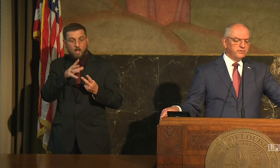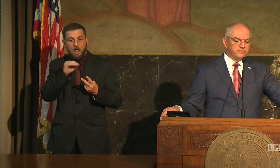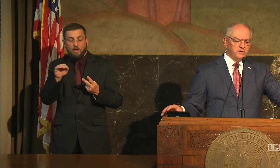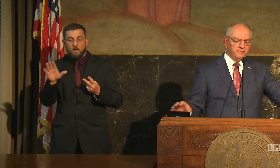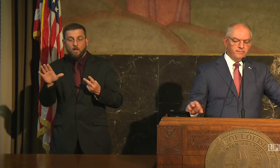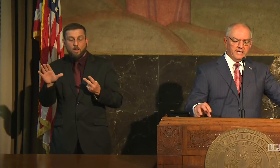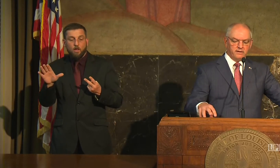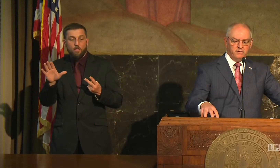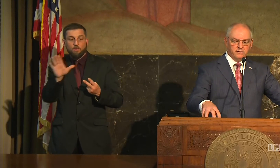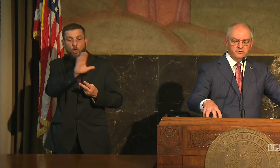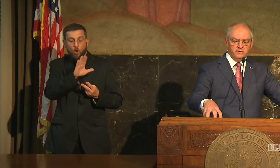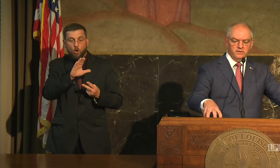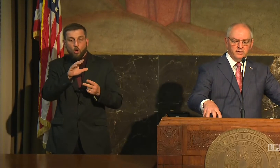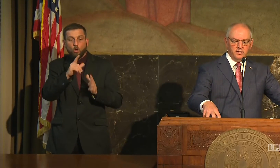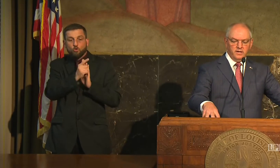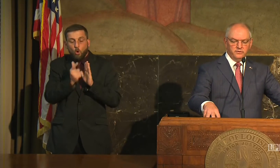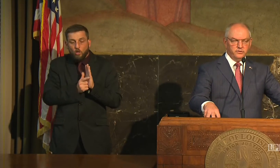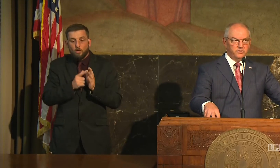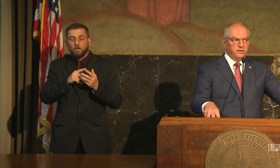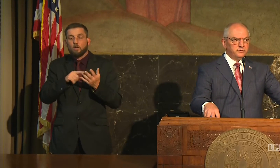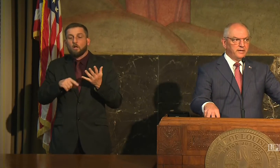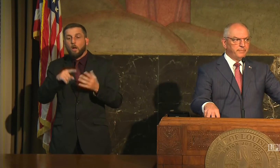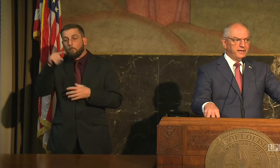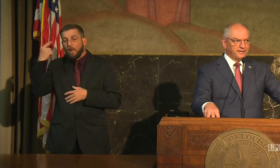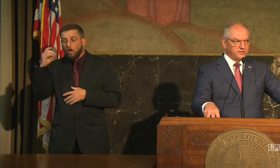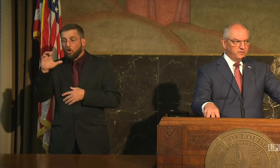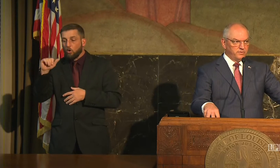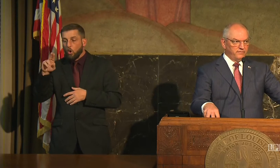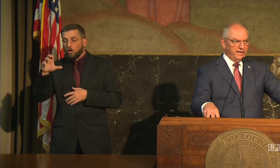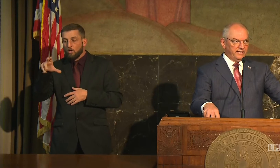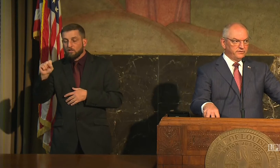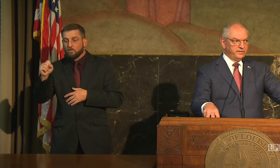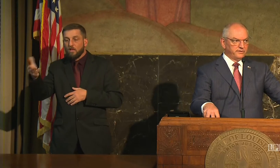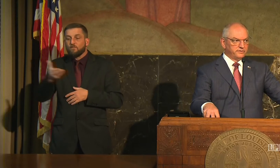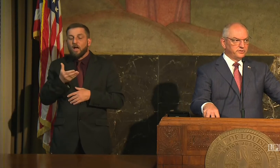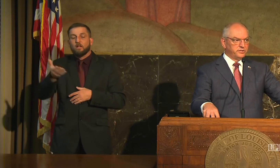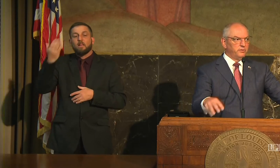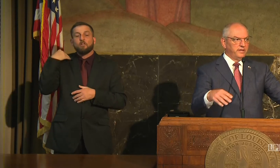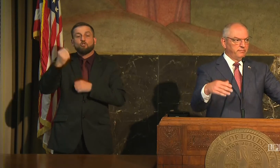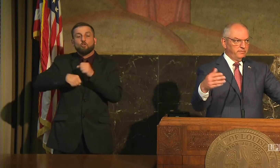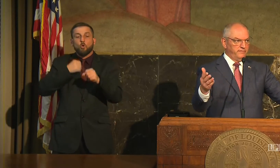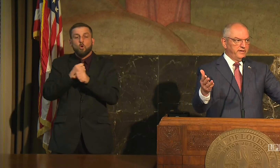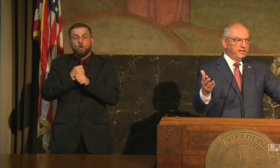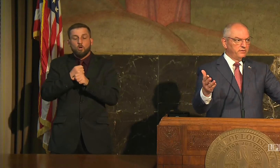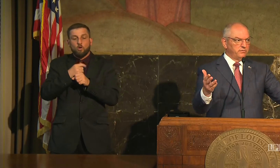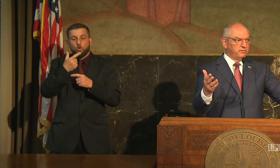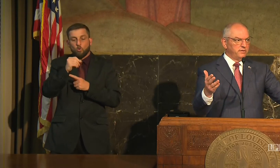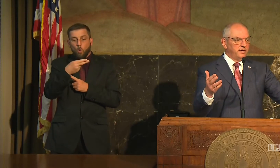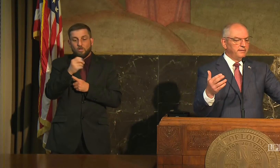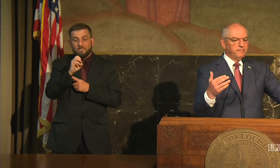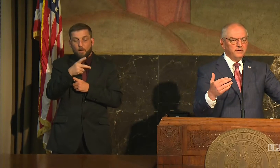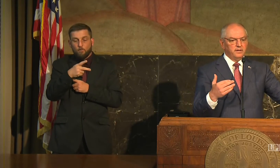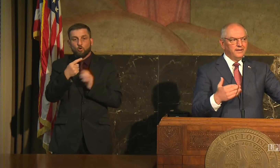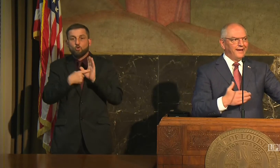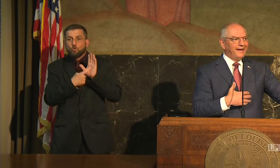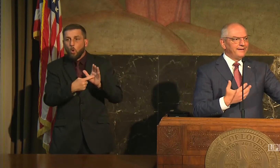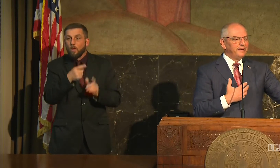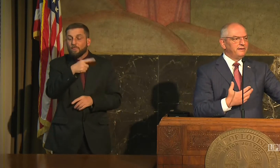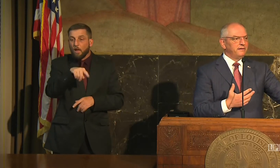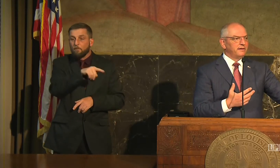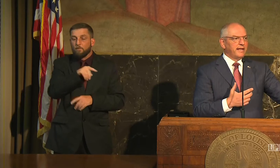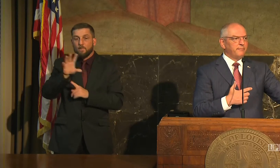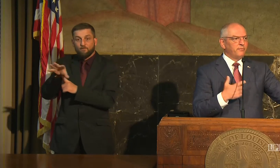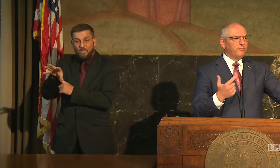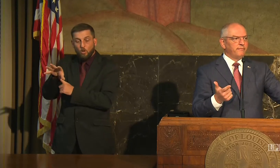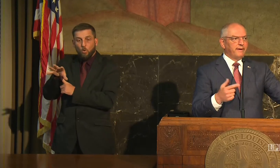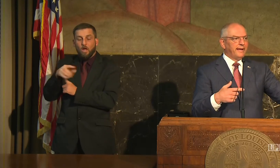several members of the Black Caucus to GOSEP in October of last year to show them the videos, I